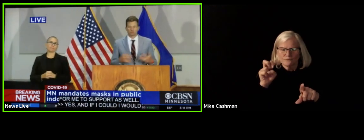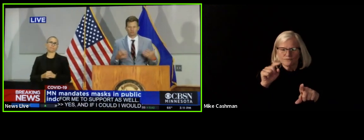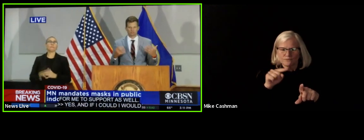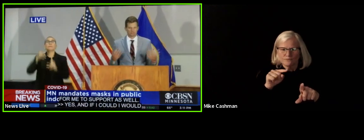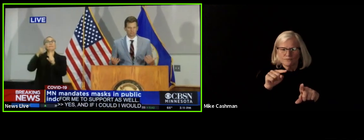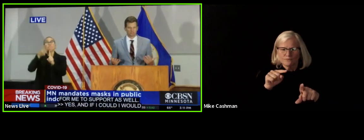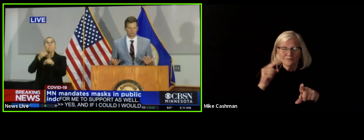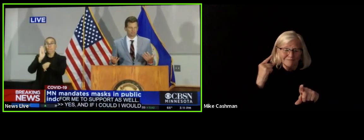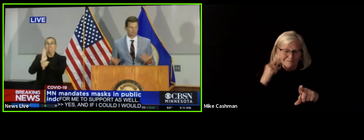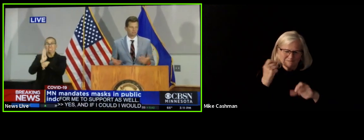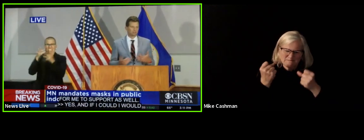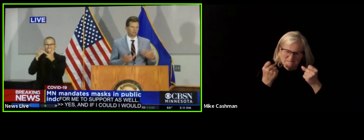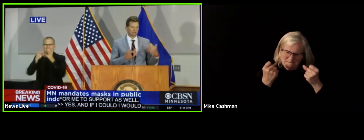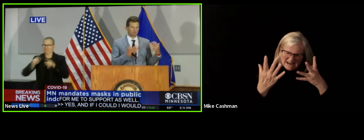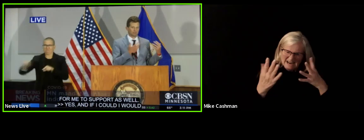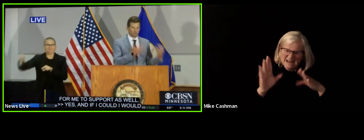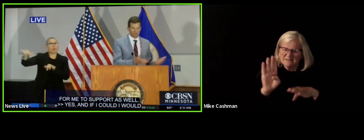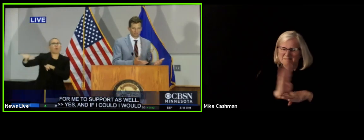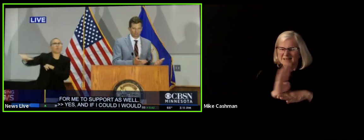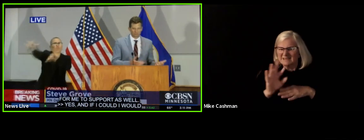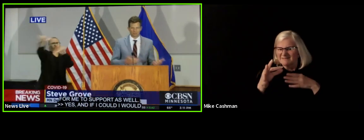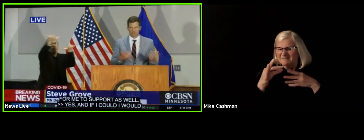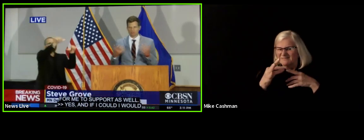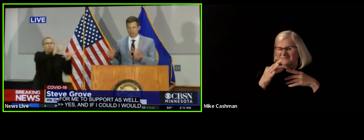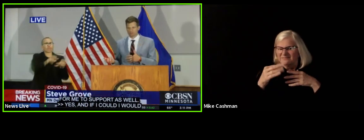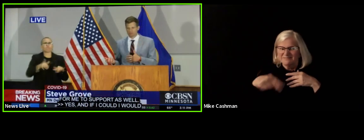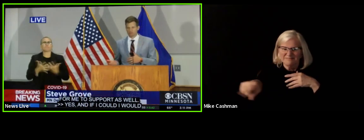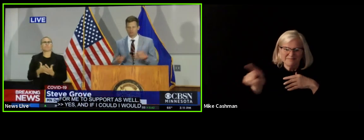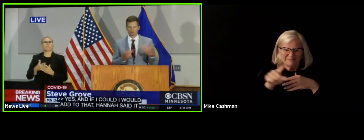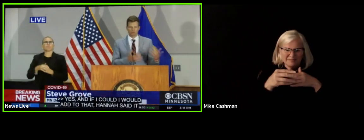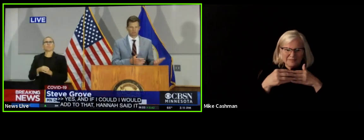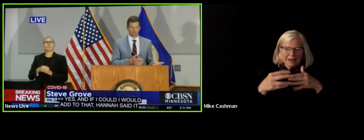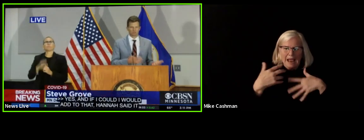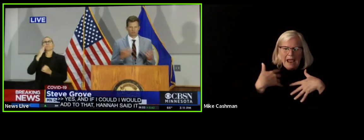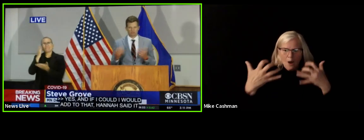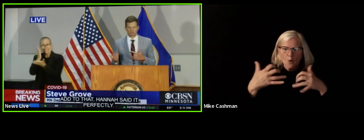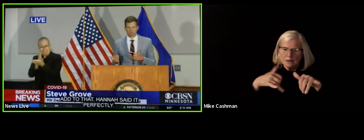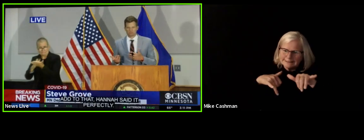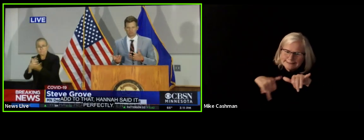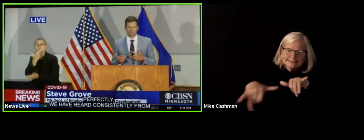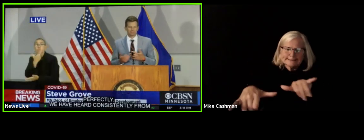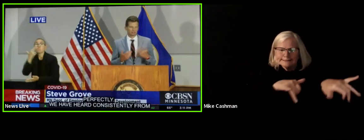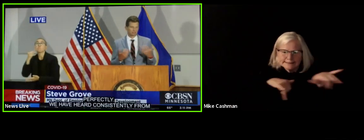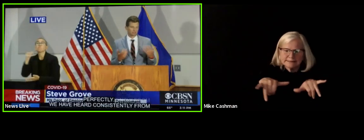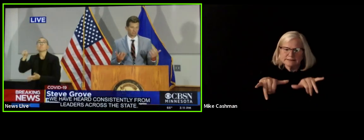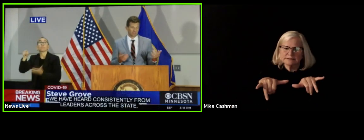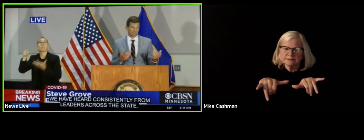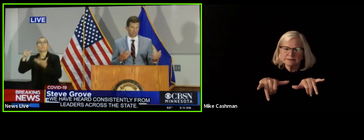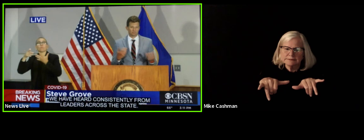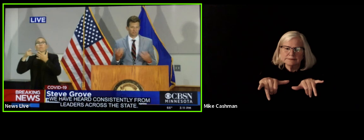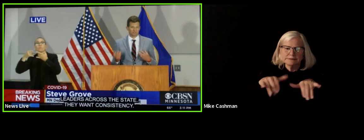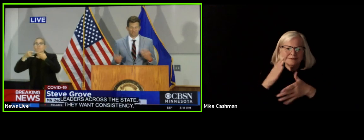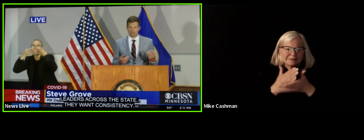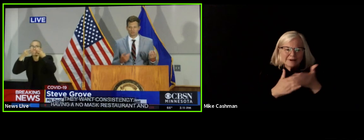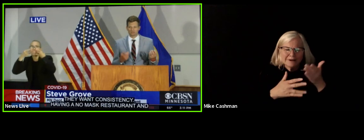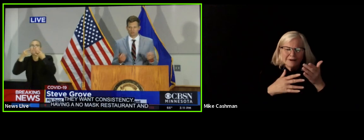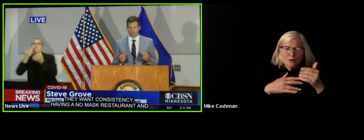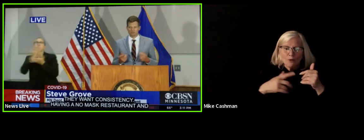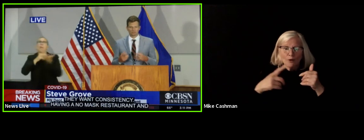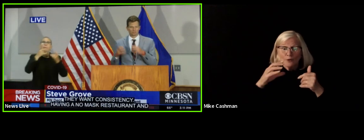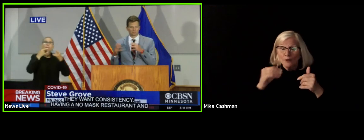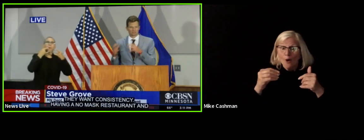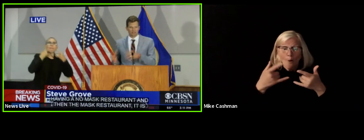want consistency. This idea of having the no mask restaurant and the mask restaurant, the no mask store, the mask store is just getting confusing. And as many cities have done this as